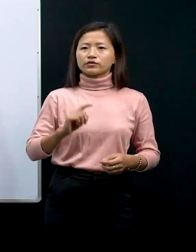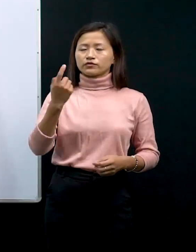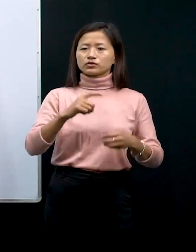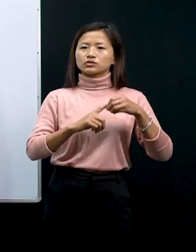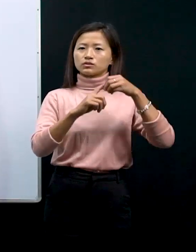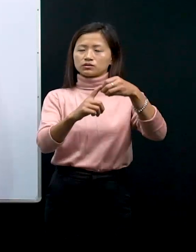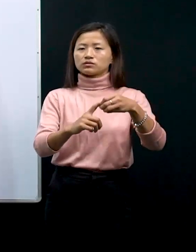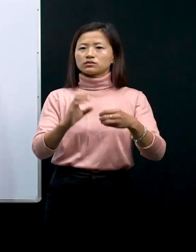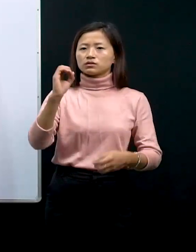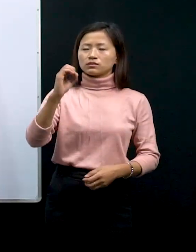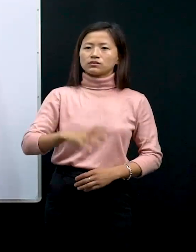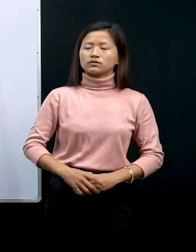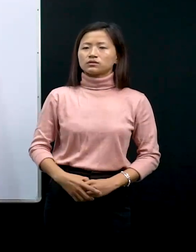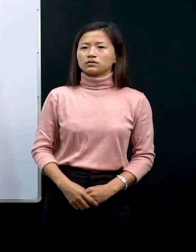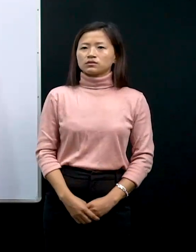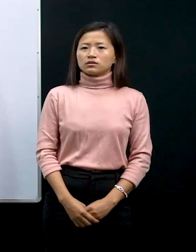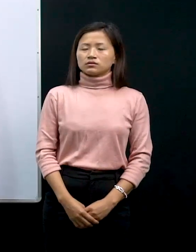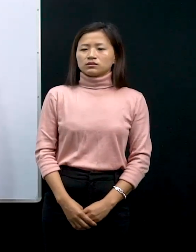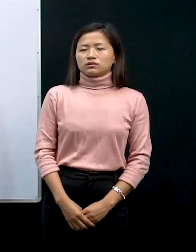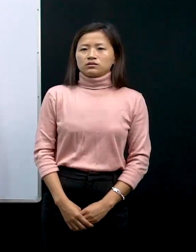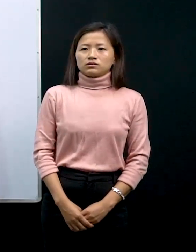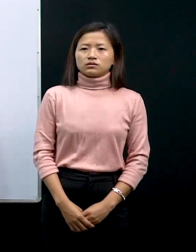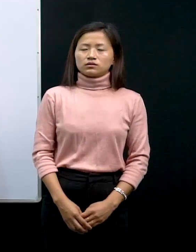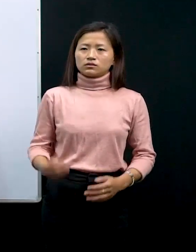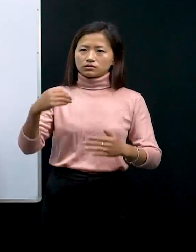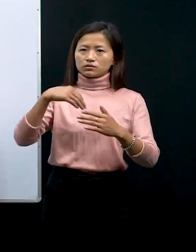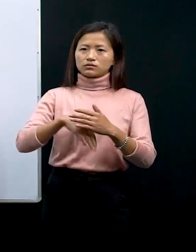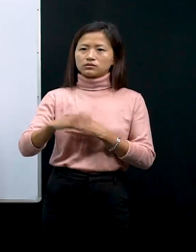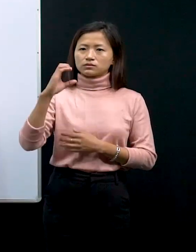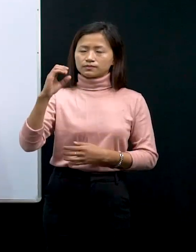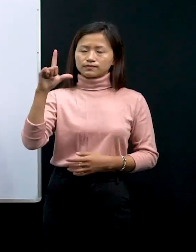over. Understood? So in this class,